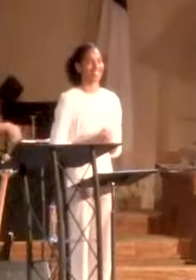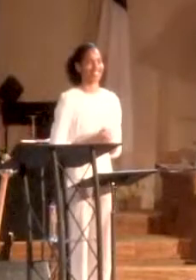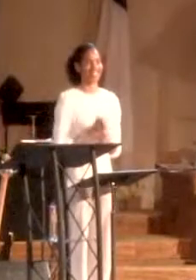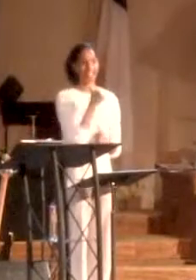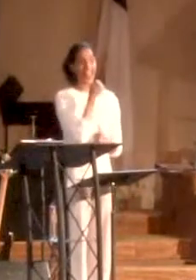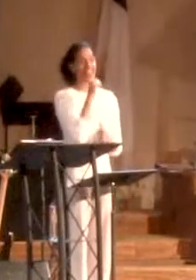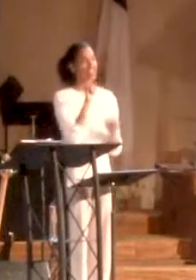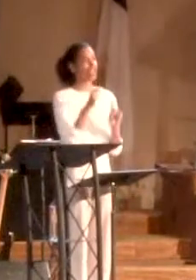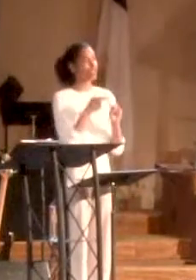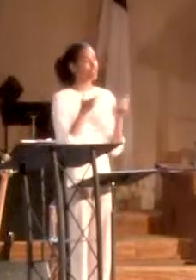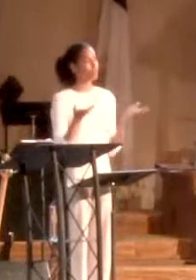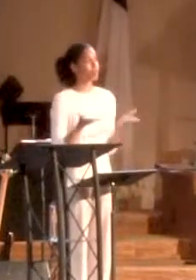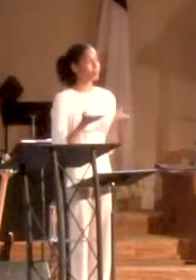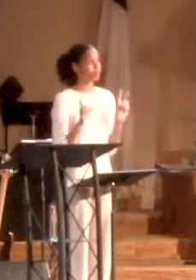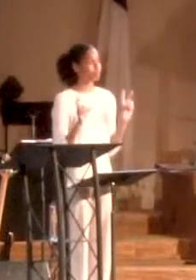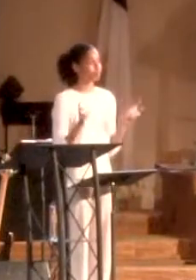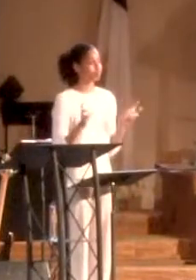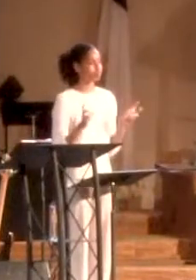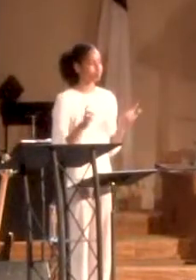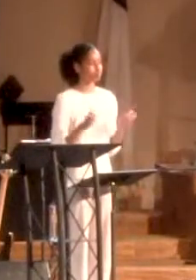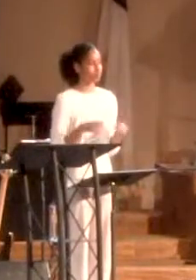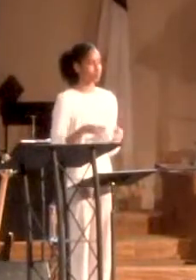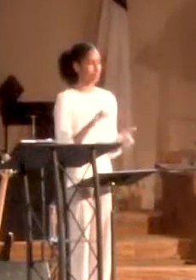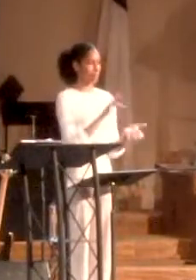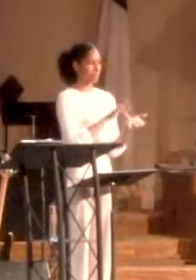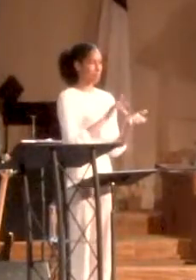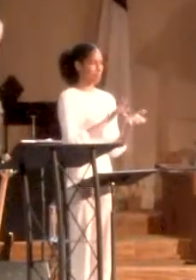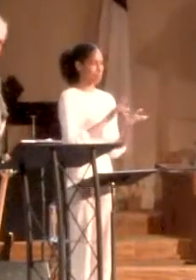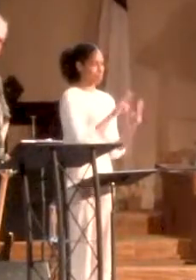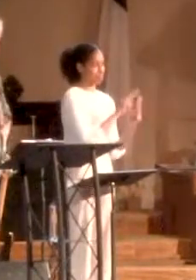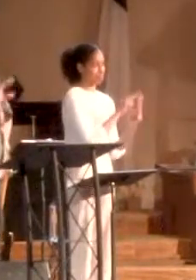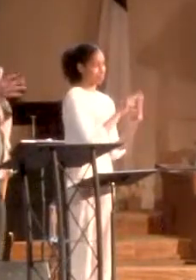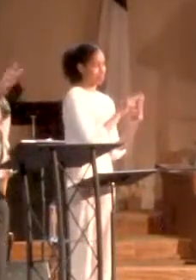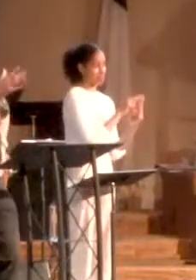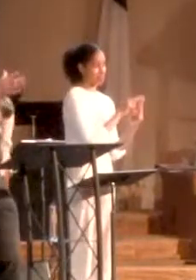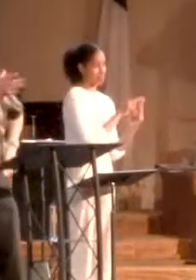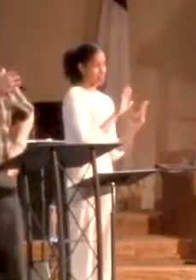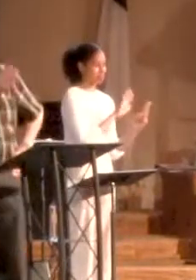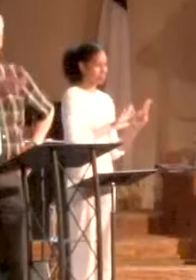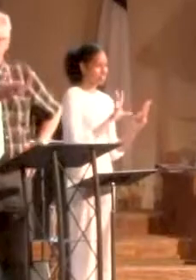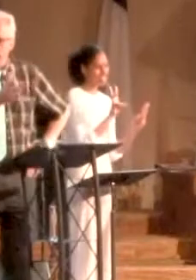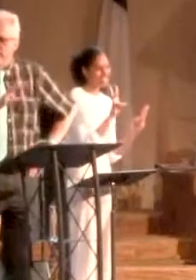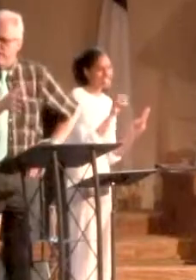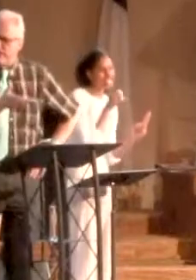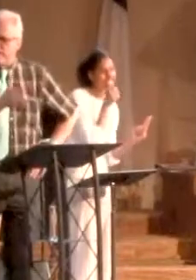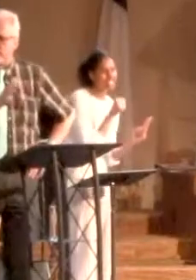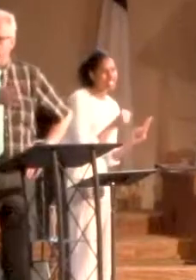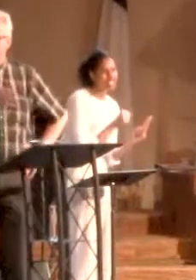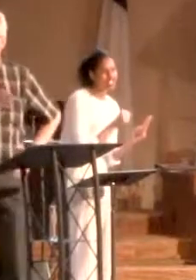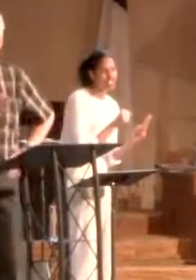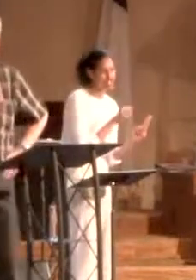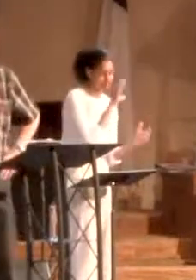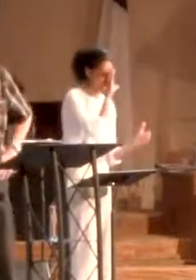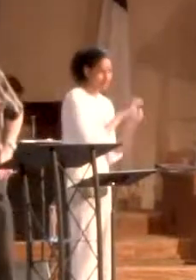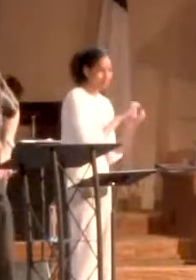Not from here. It was a middle-aged couple, maybe early to